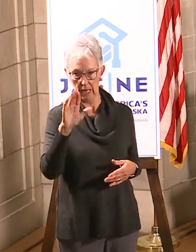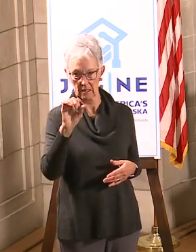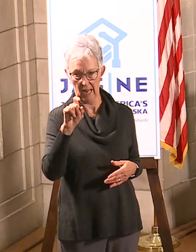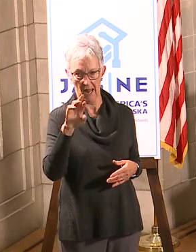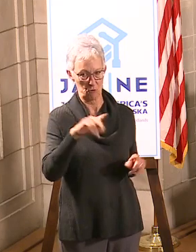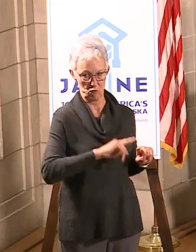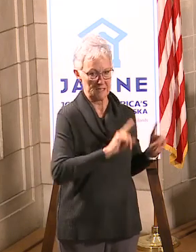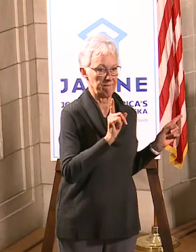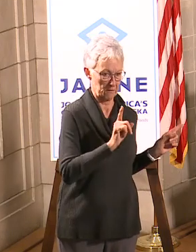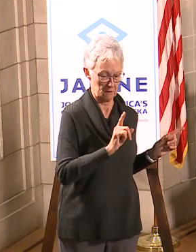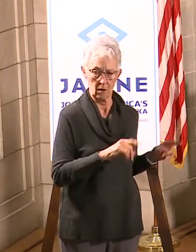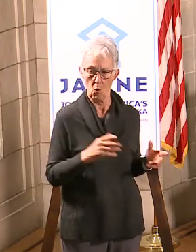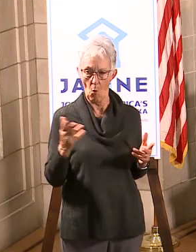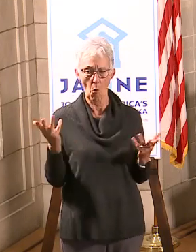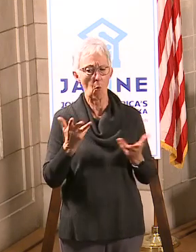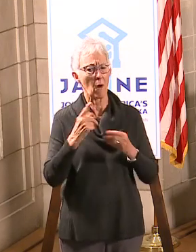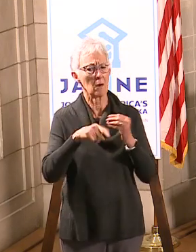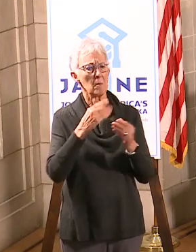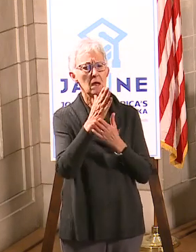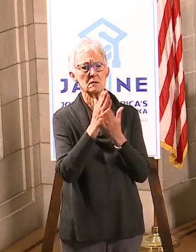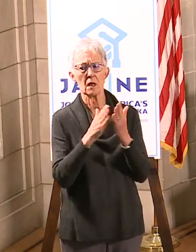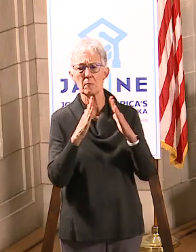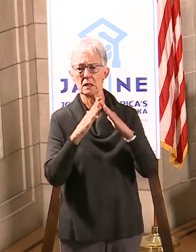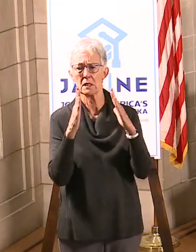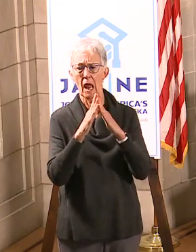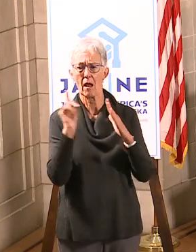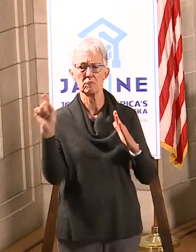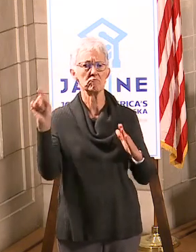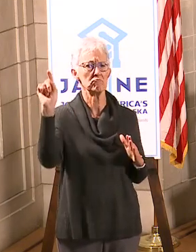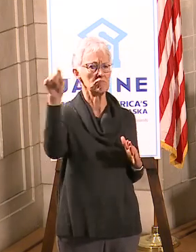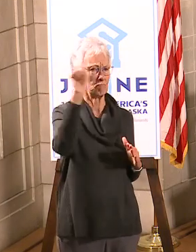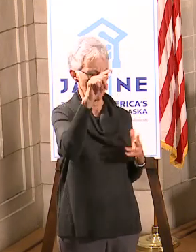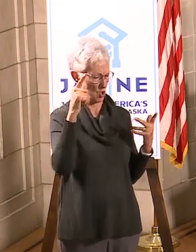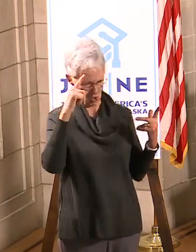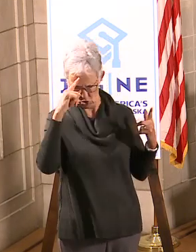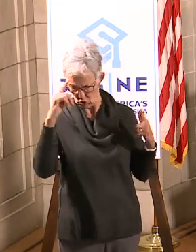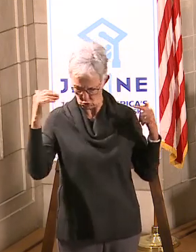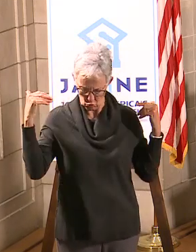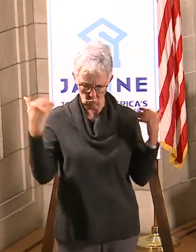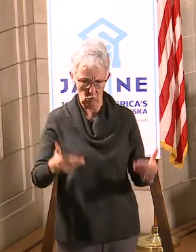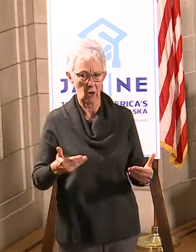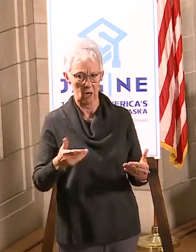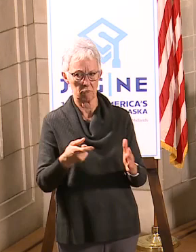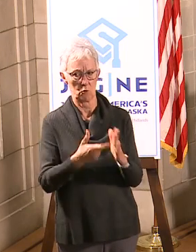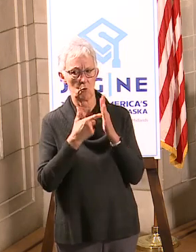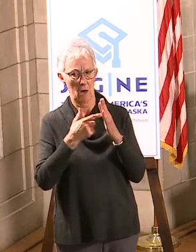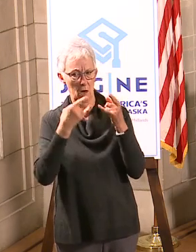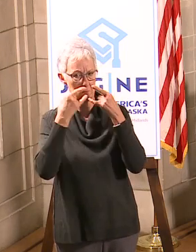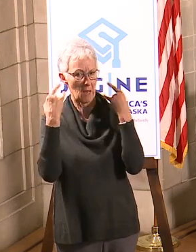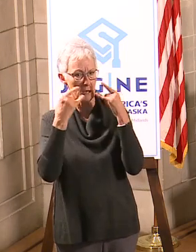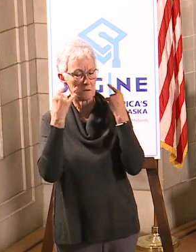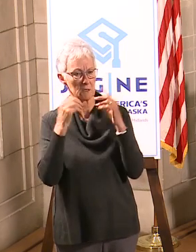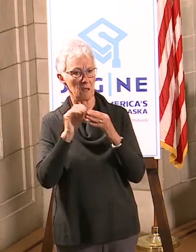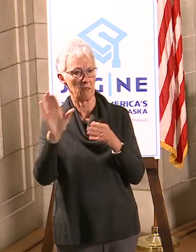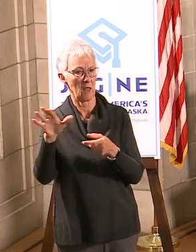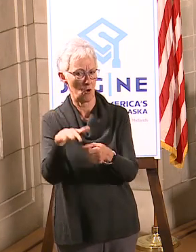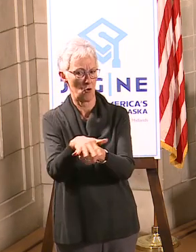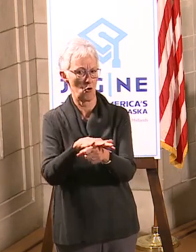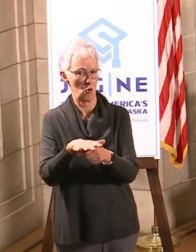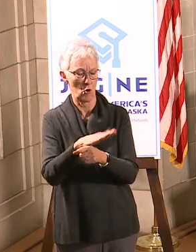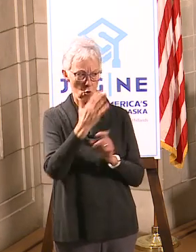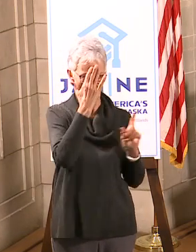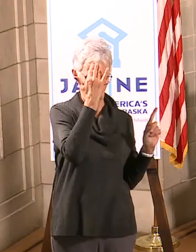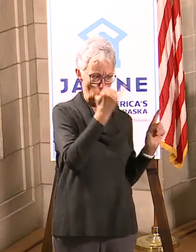about these municipalities then that are now taking their steps to do additional things with regard to, say, a mask mandate or something like that? And why are we not challenging